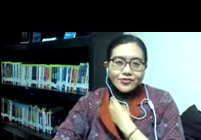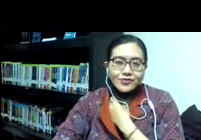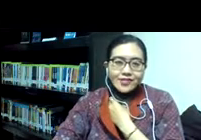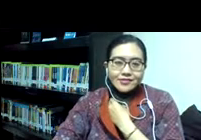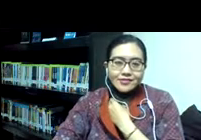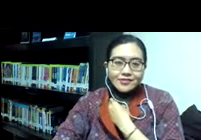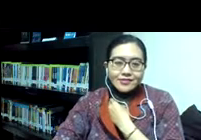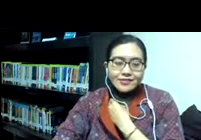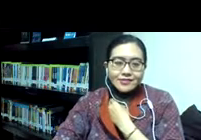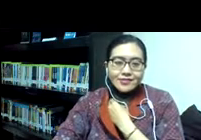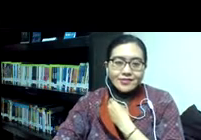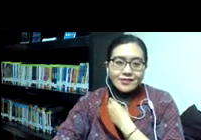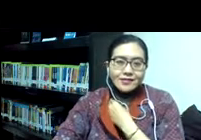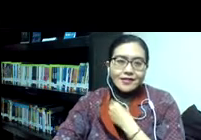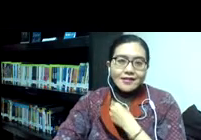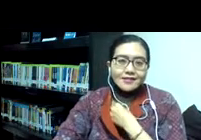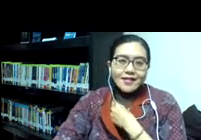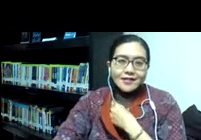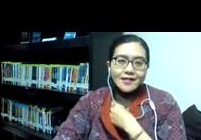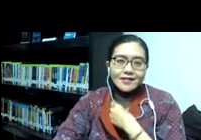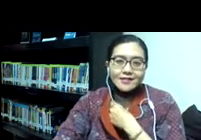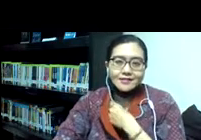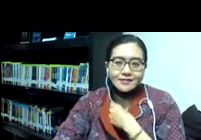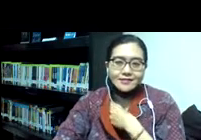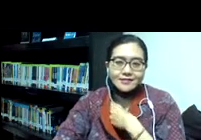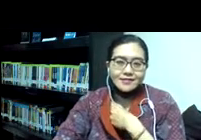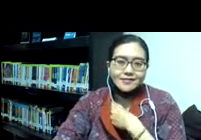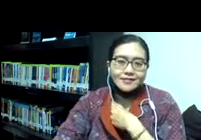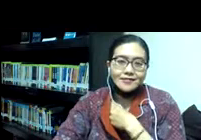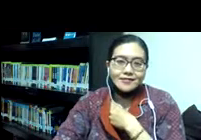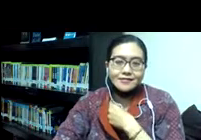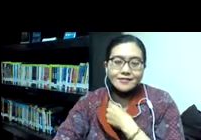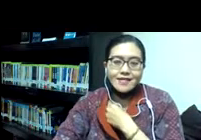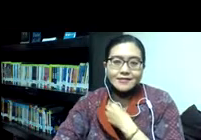including joining the Janger